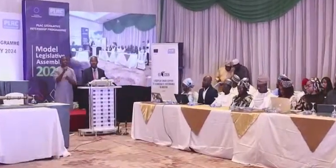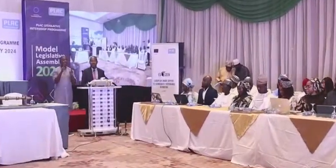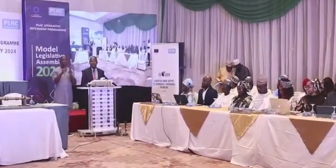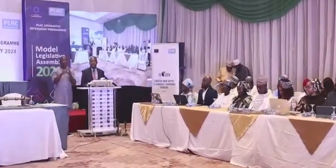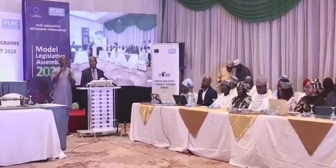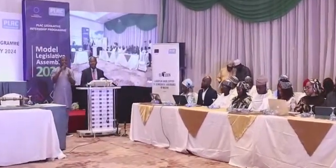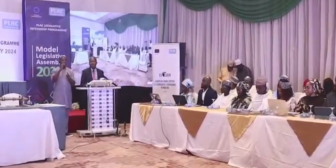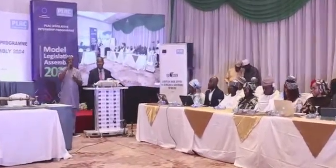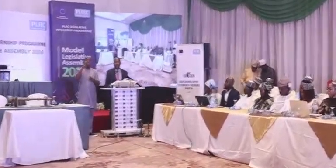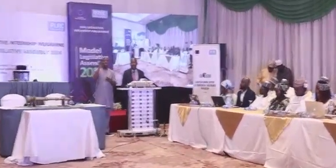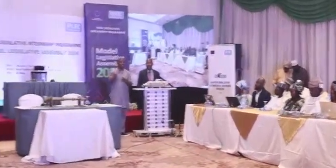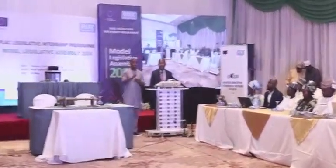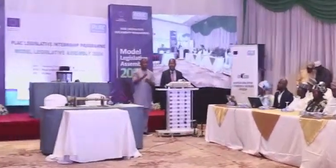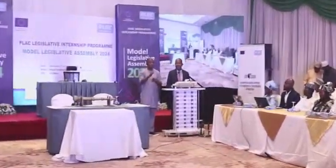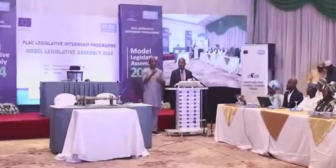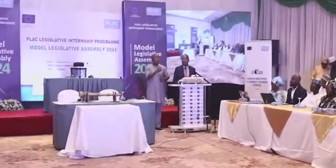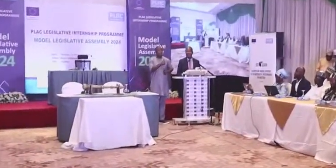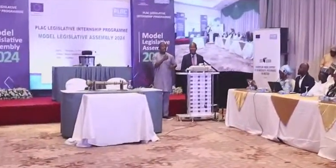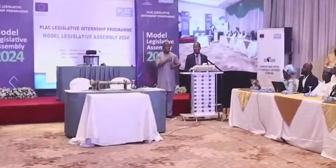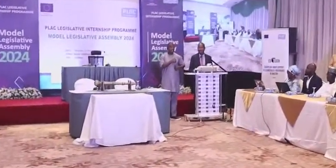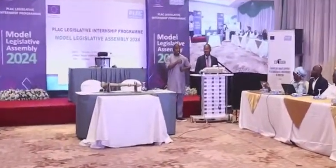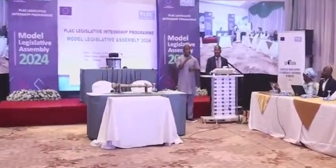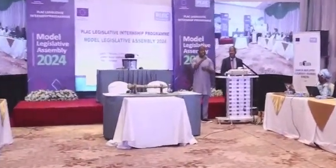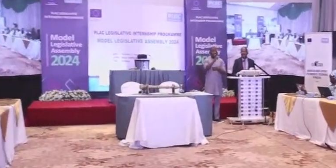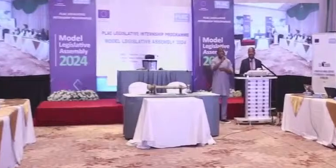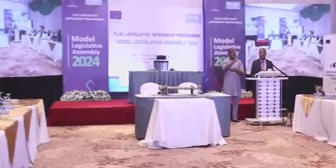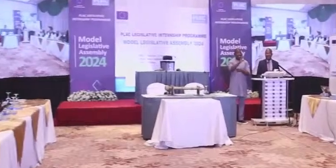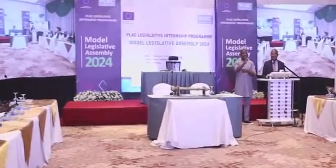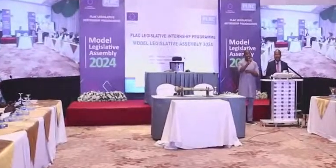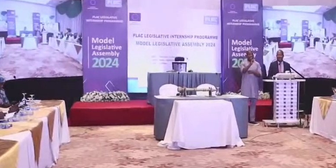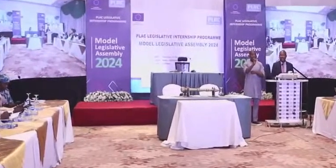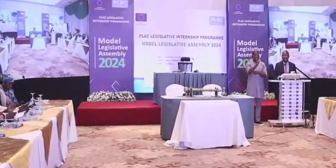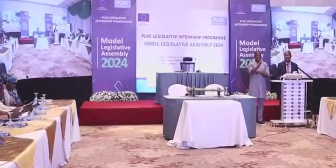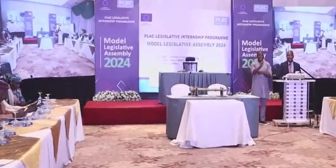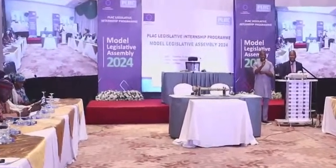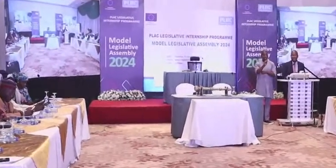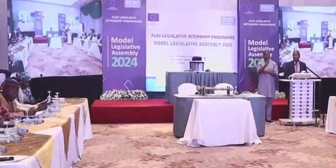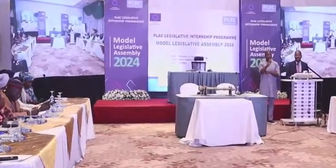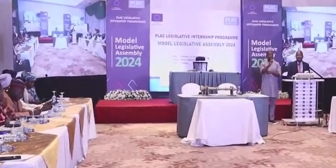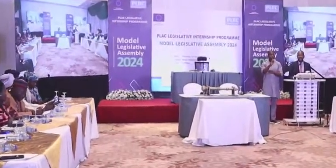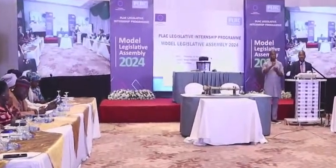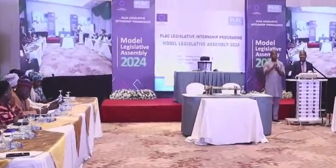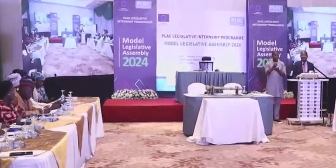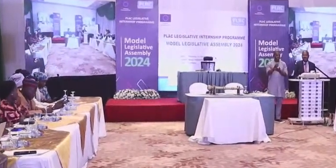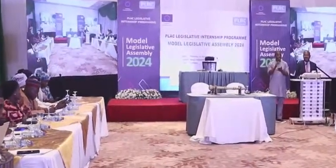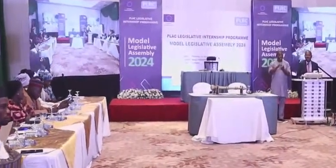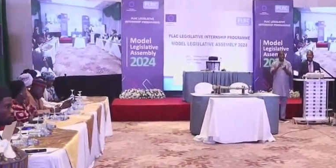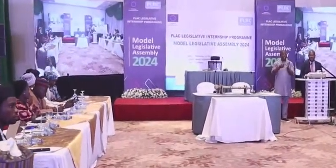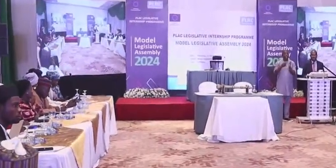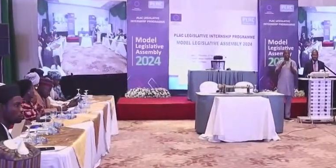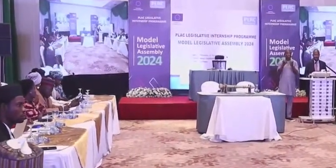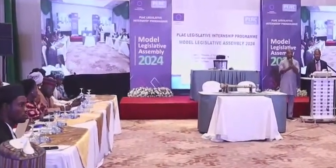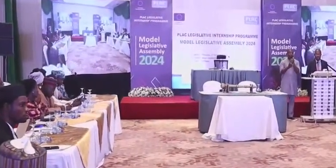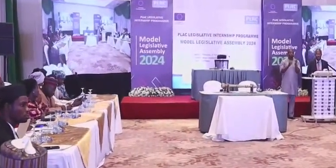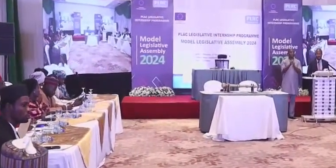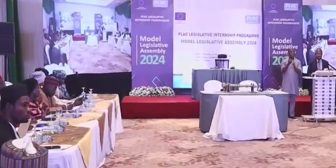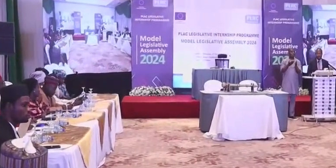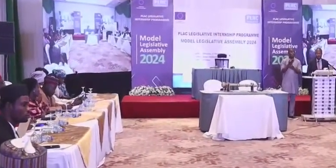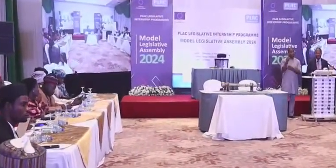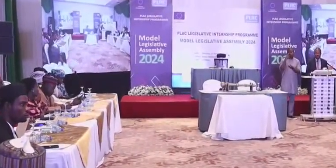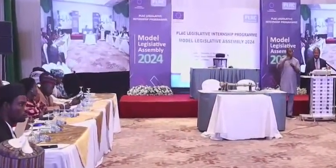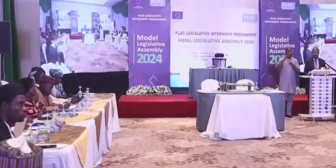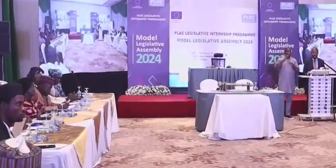military dictatorship that this country went through for more than 13 years. So when we look at what it is